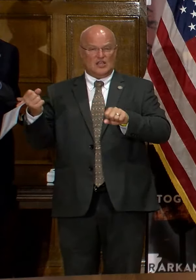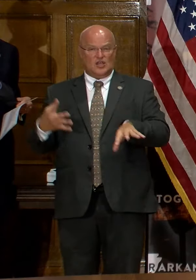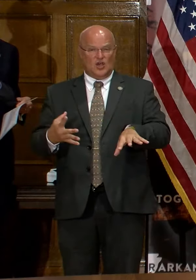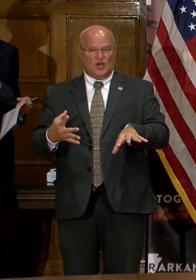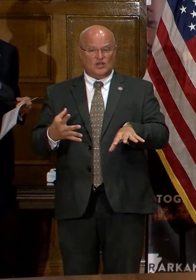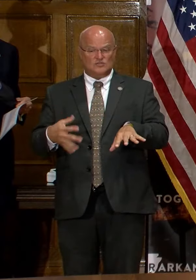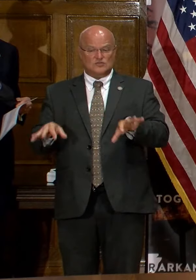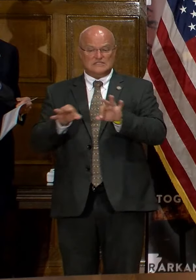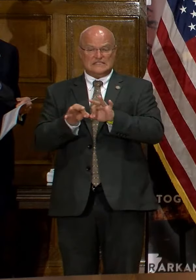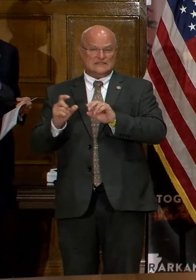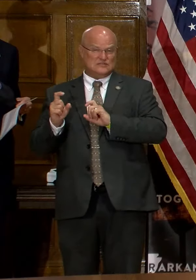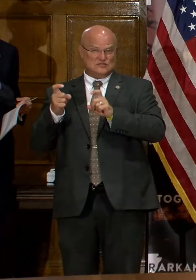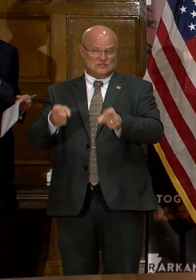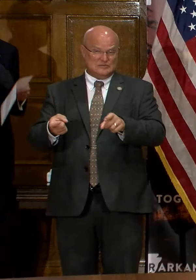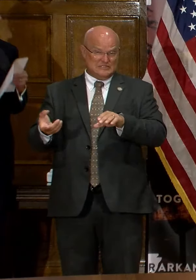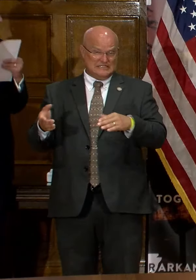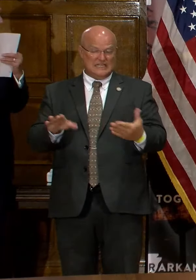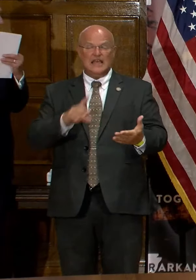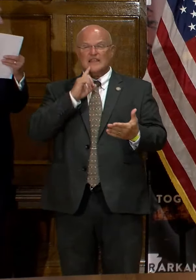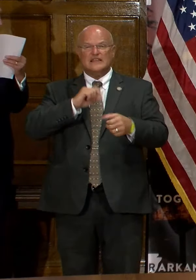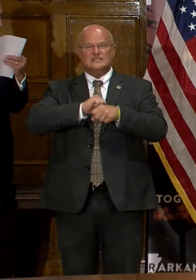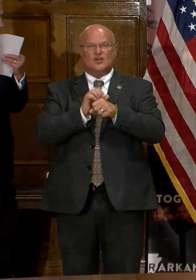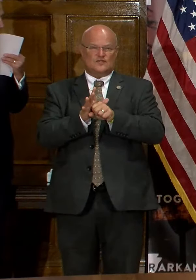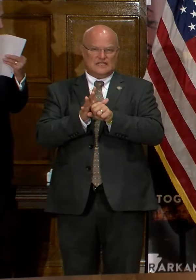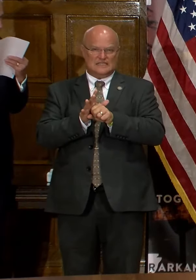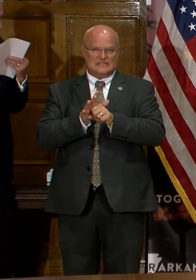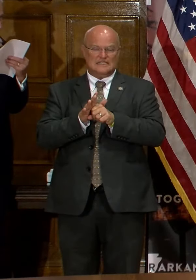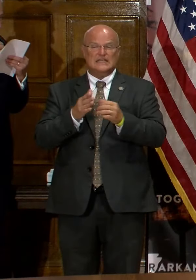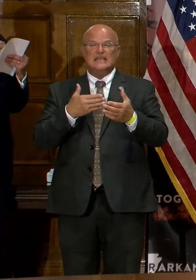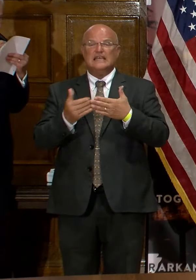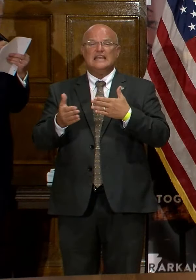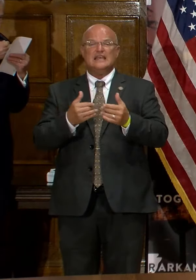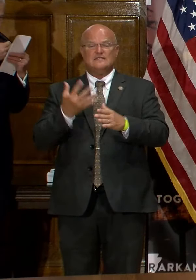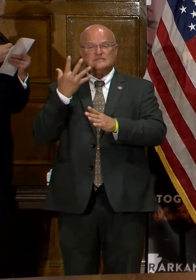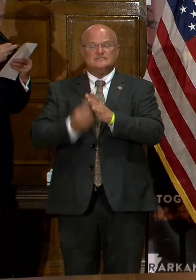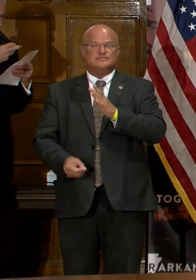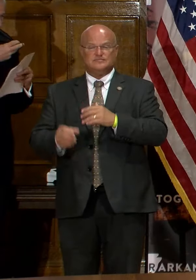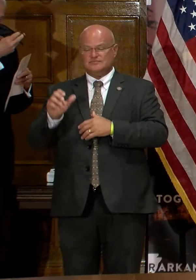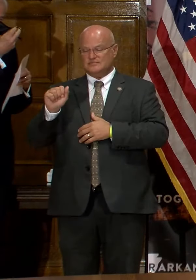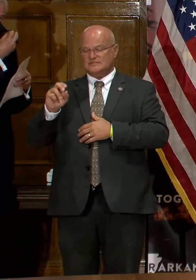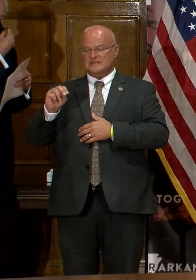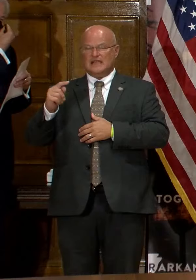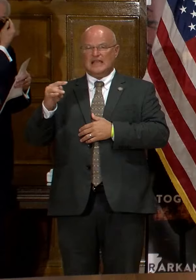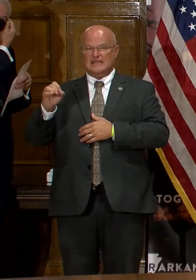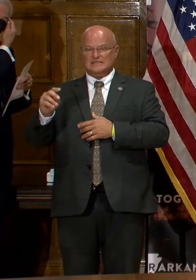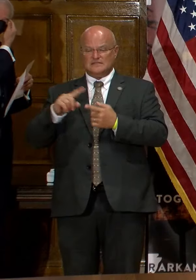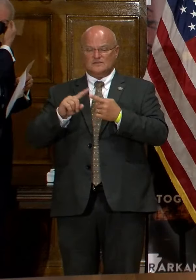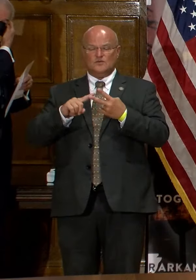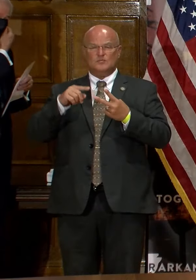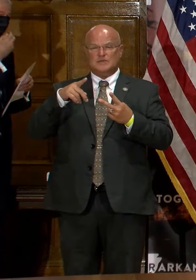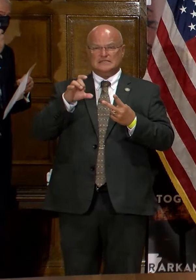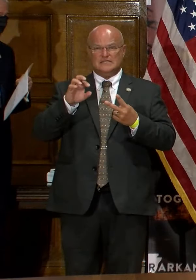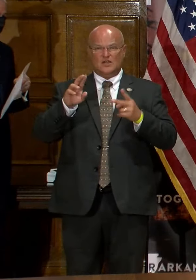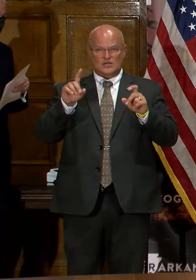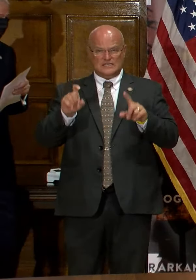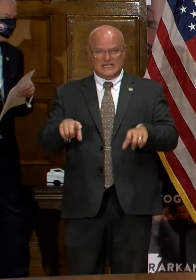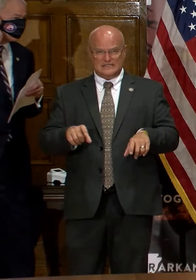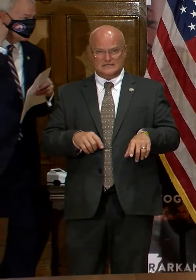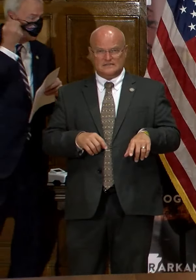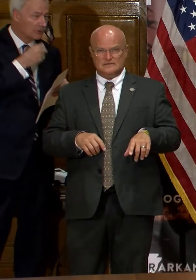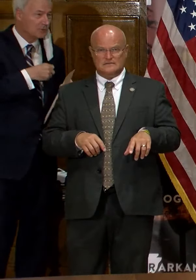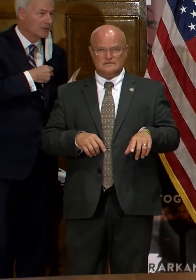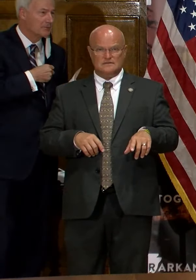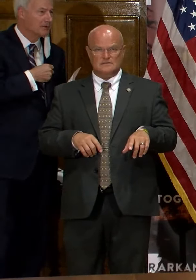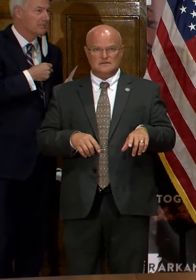or a significant contributing cause of death is COVID-19, even in the absence of an antigen test or a PCR test.